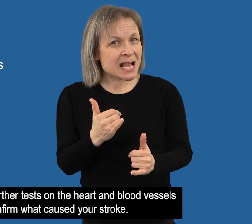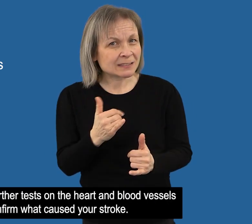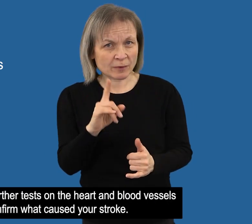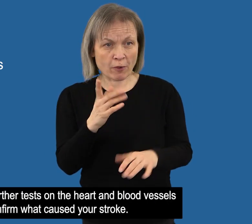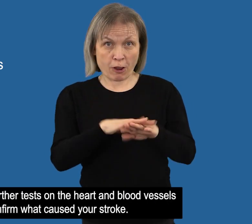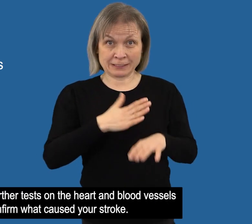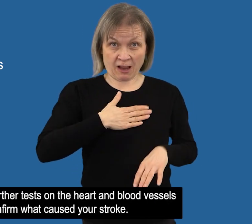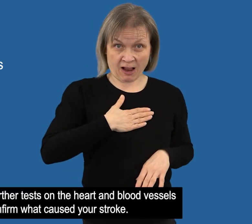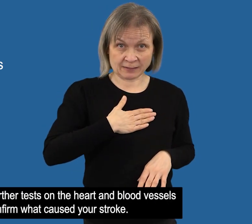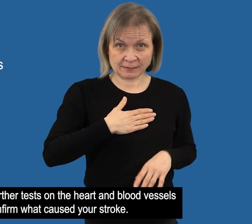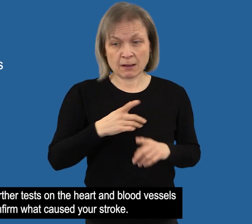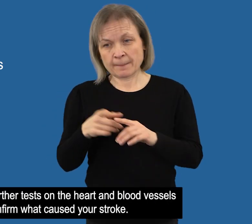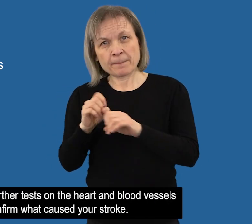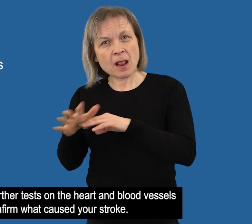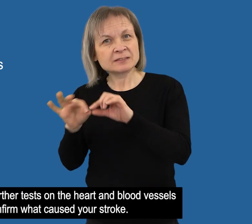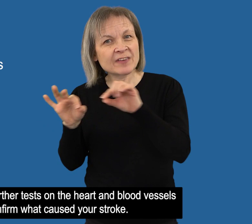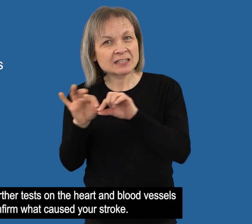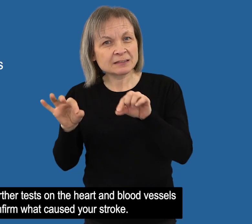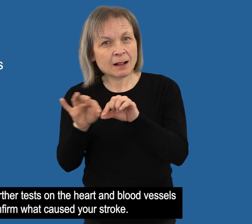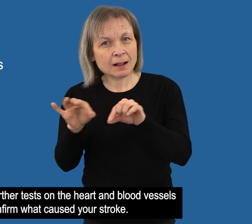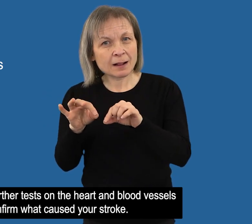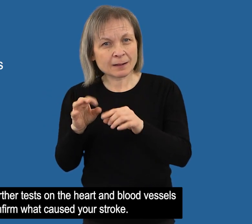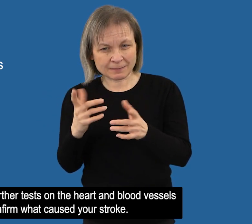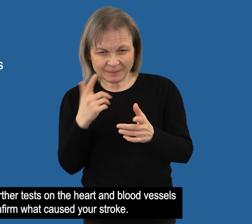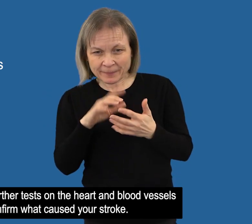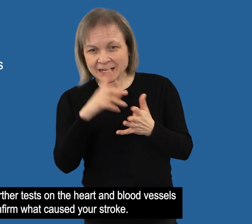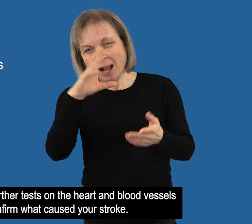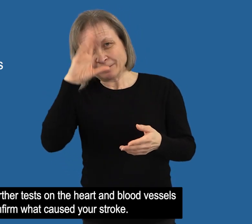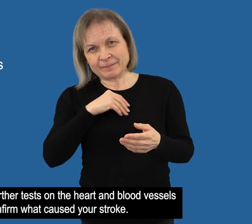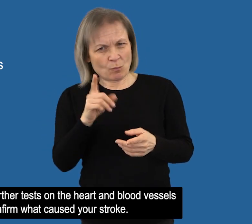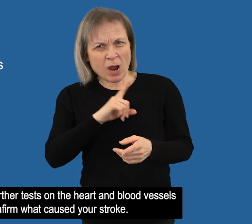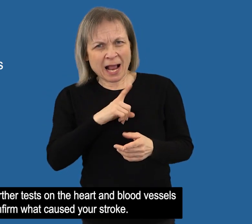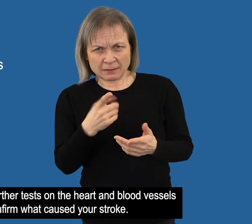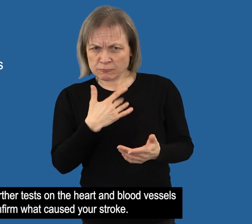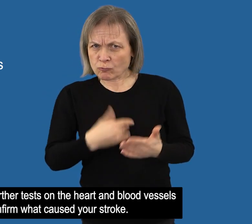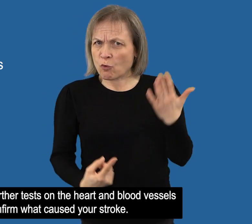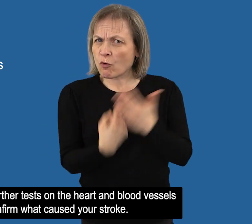There may be further tests on the heart and blood vessels to confirm what caused your stroke.